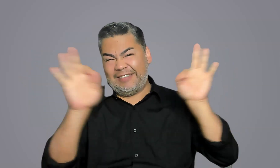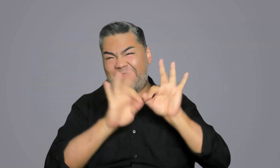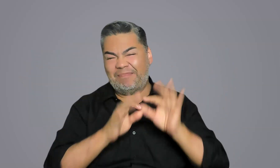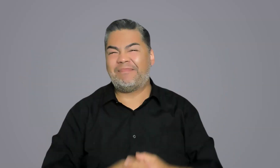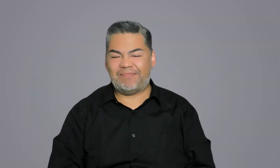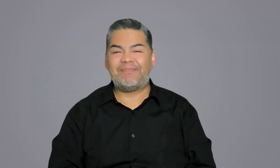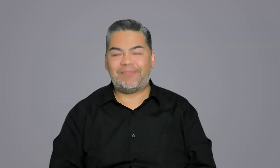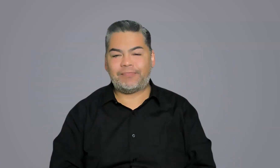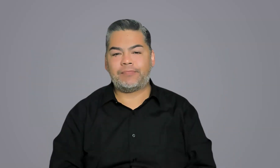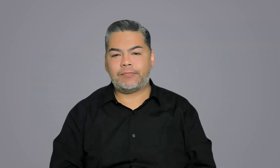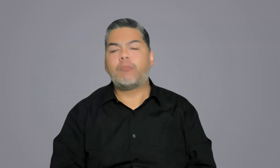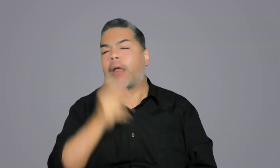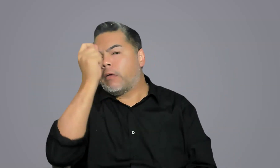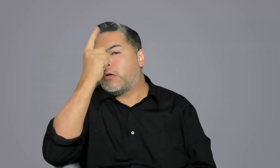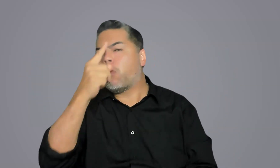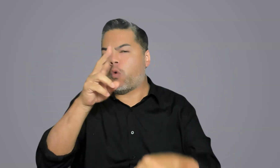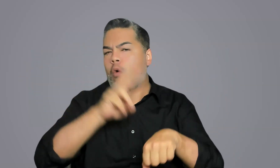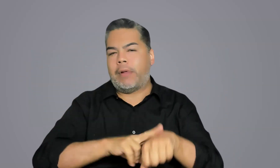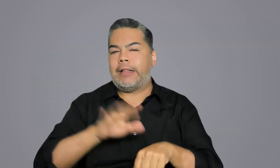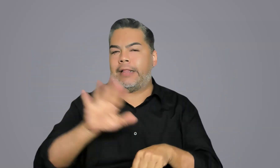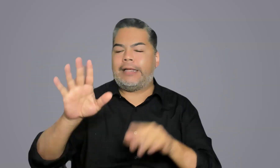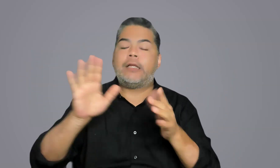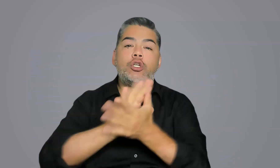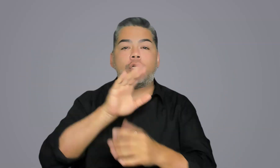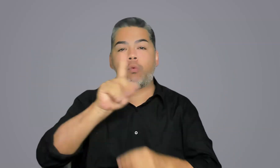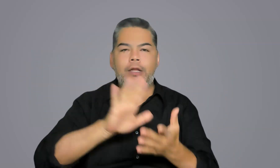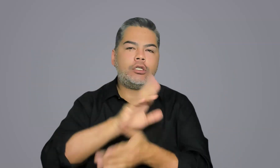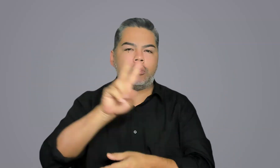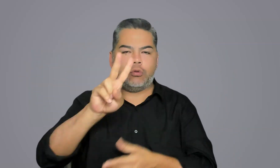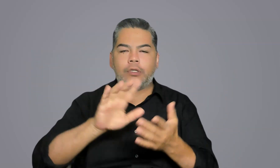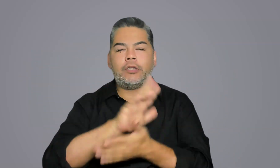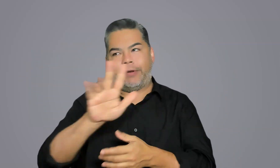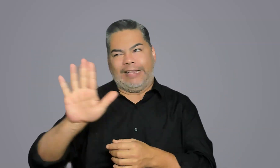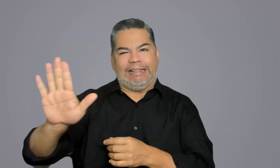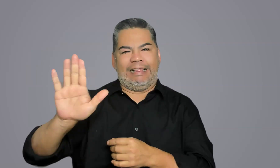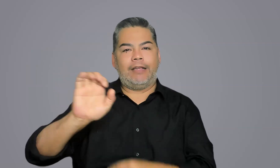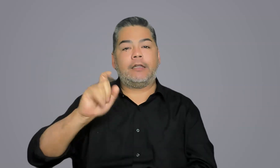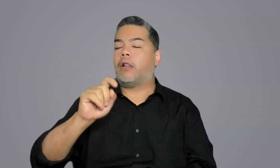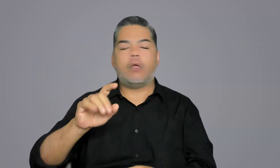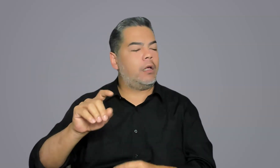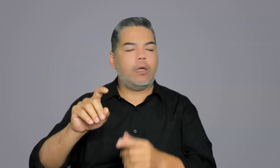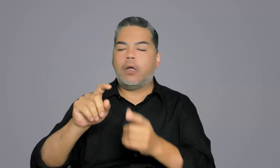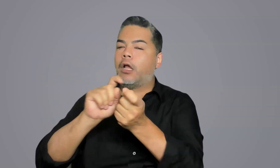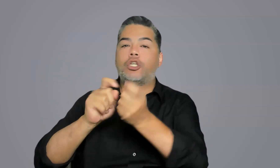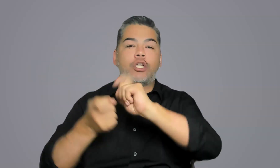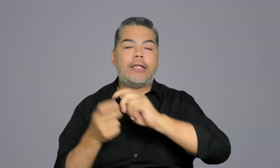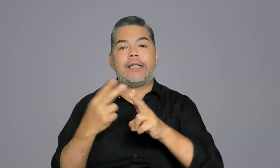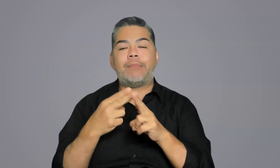default, worksheets are normally named like sheet 1, sheet 2, but you should rename these and give them some more of a meaningful